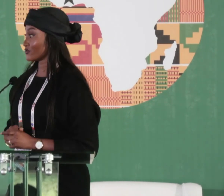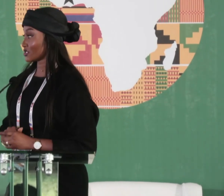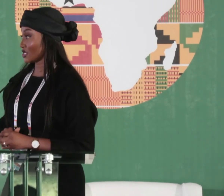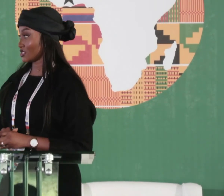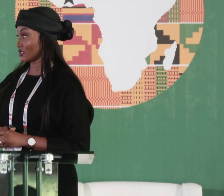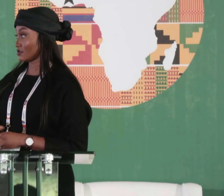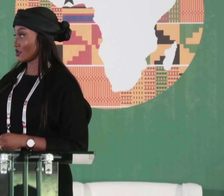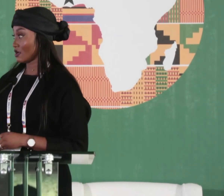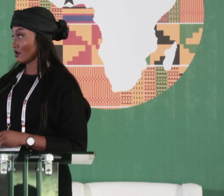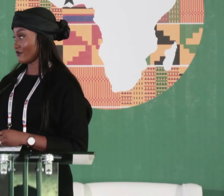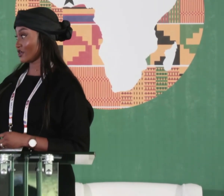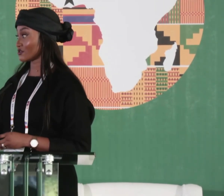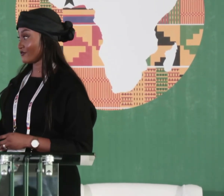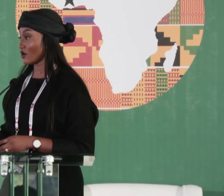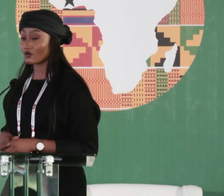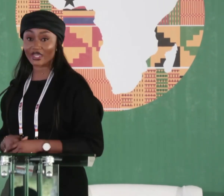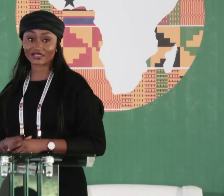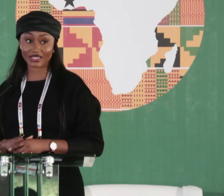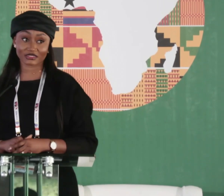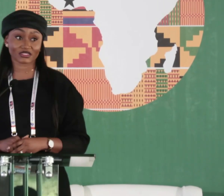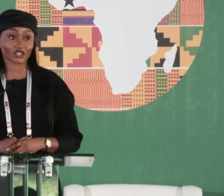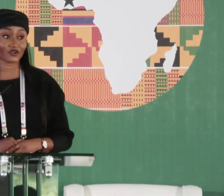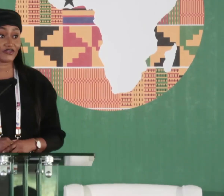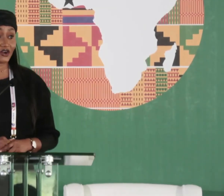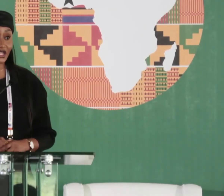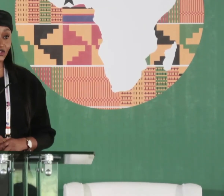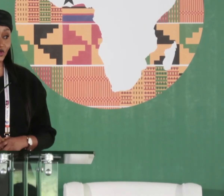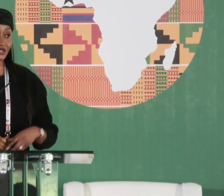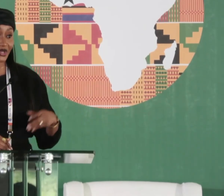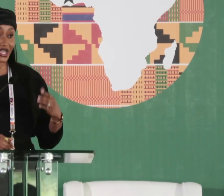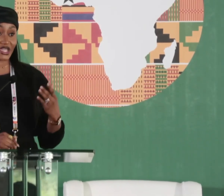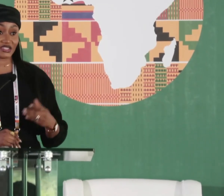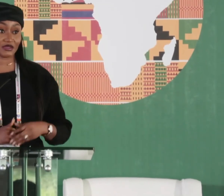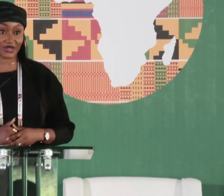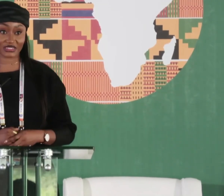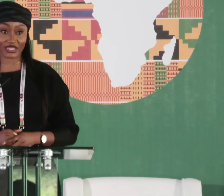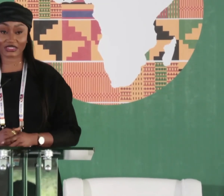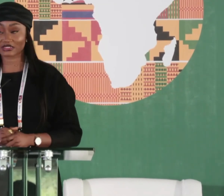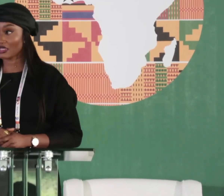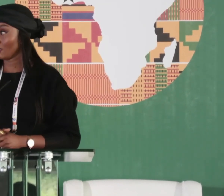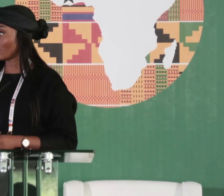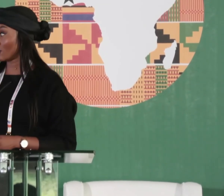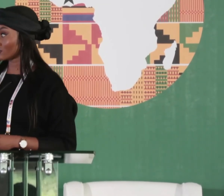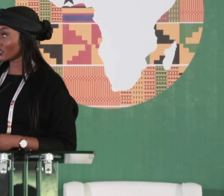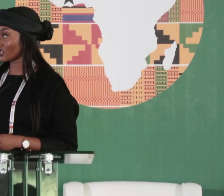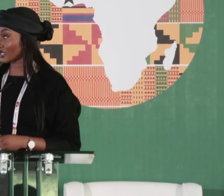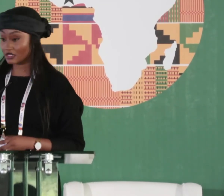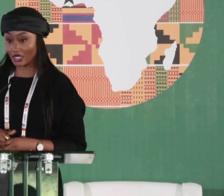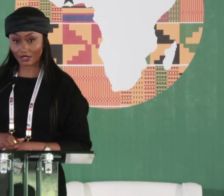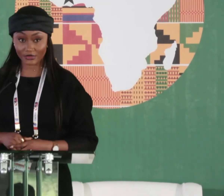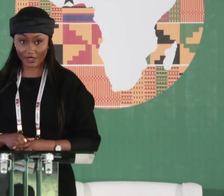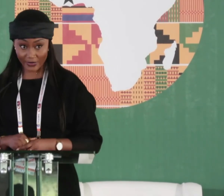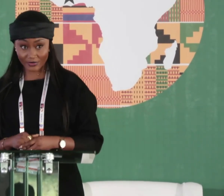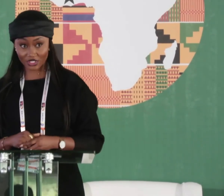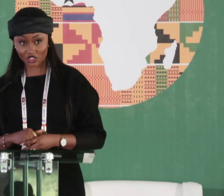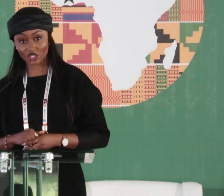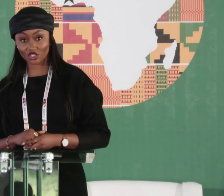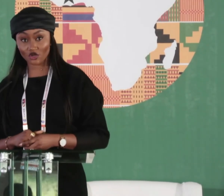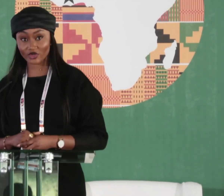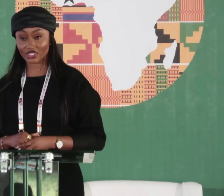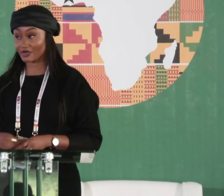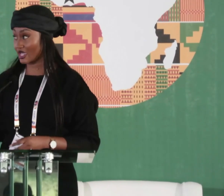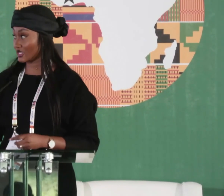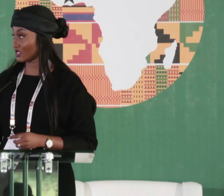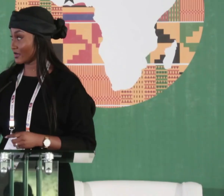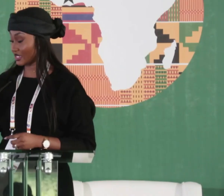of the study, first of all, we assessed the sexual violence rate by age and by sex. We also checked PEP initiation